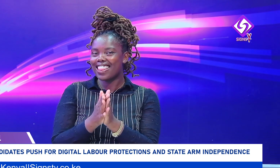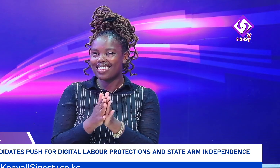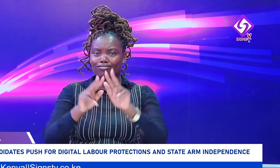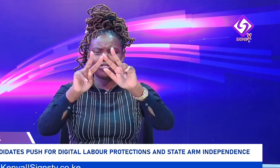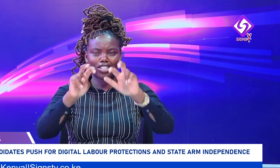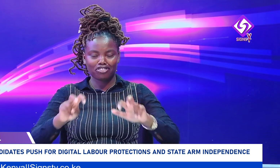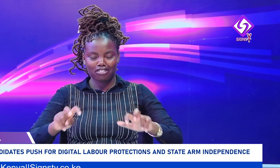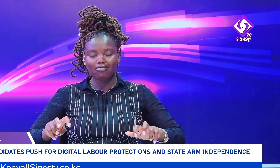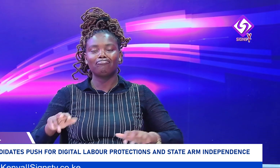and research landscape.